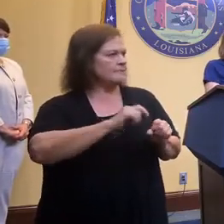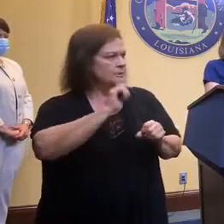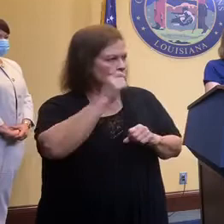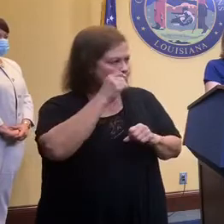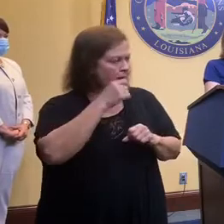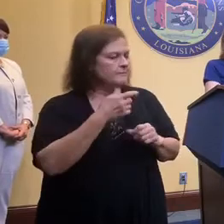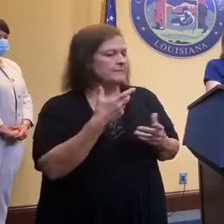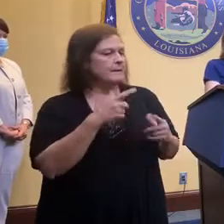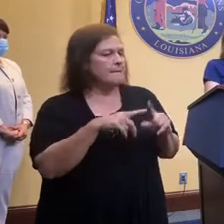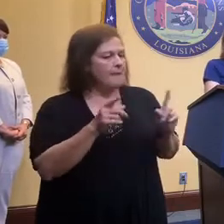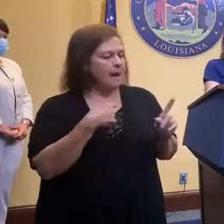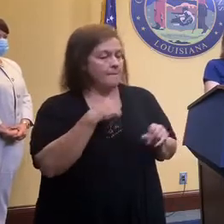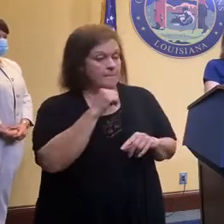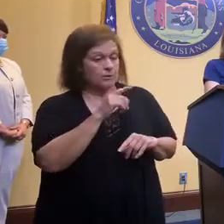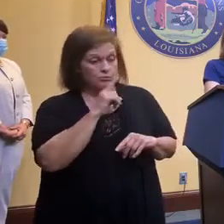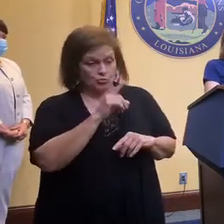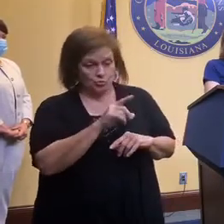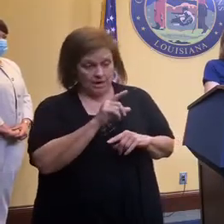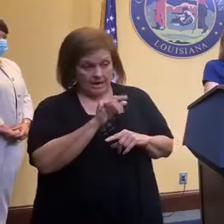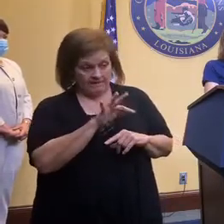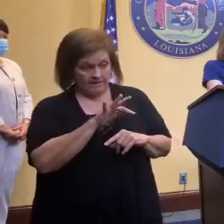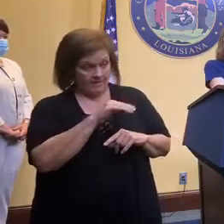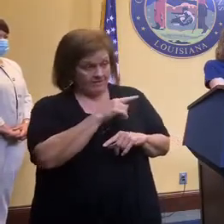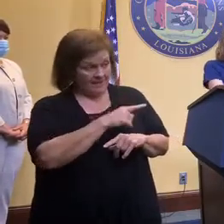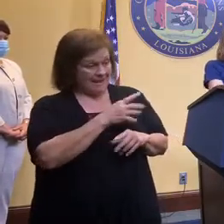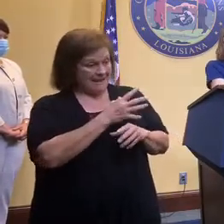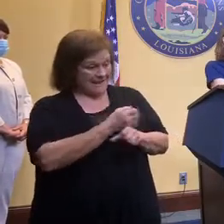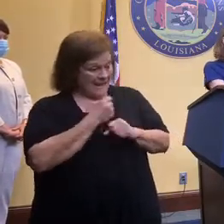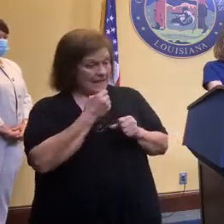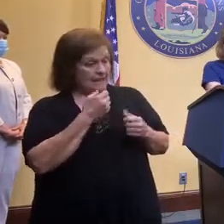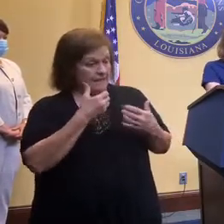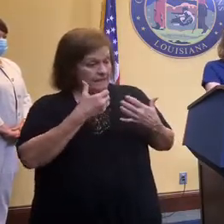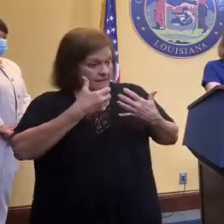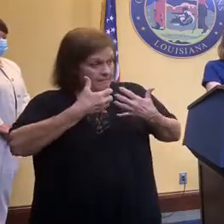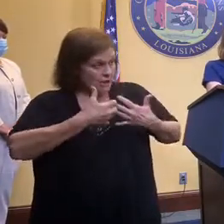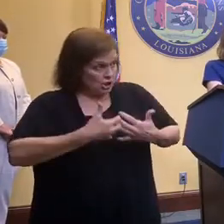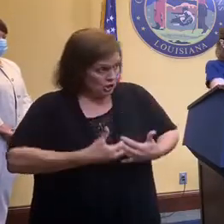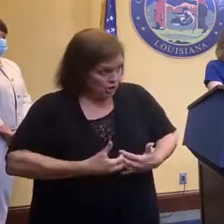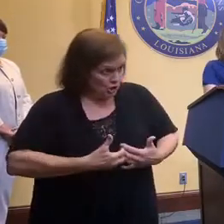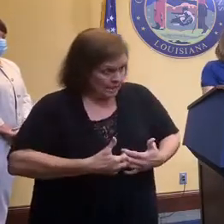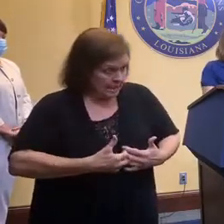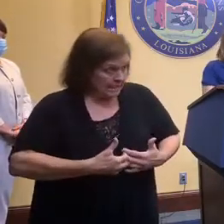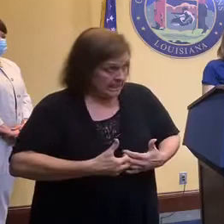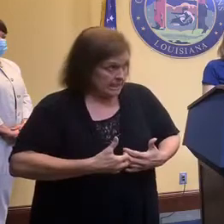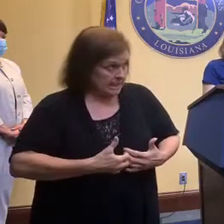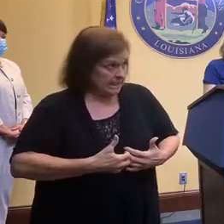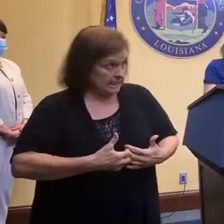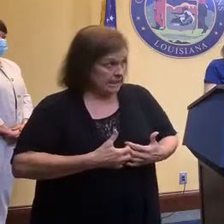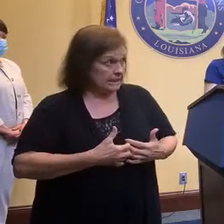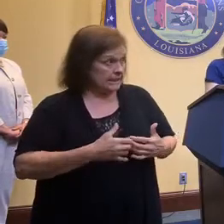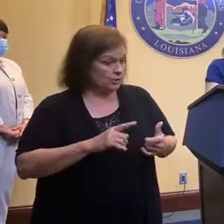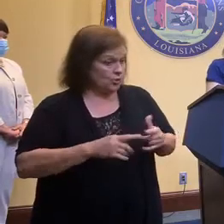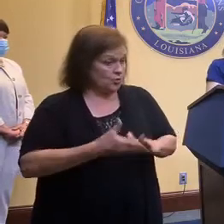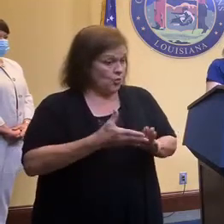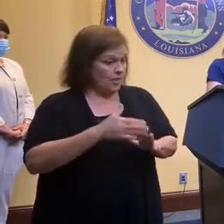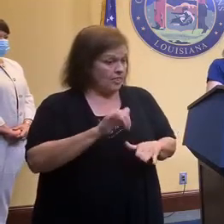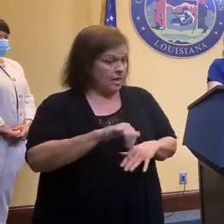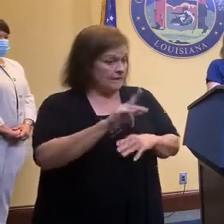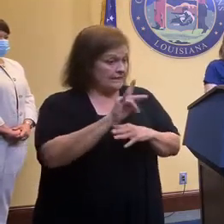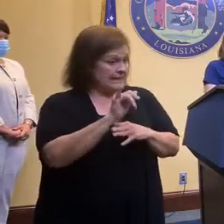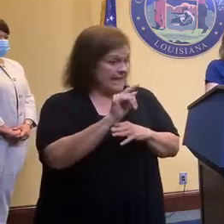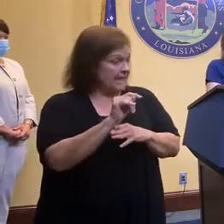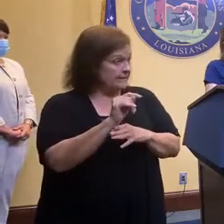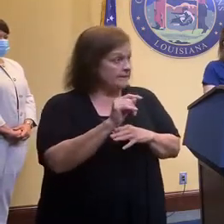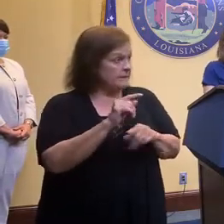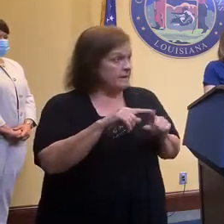but I'm not sure if they're getting the machine supplies that they're going to need to run those kits. So my concern is that they will